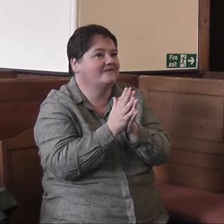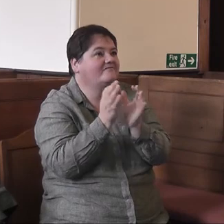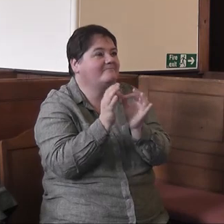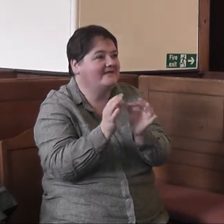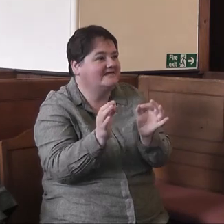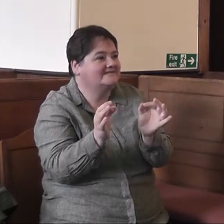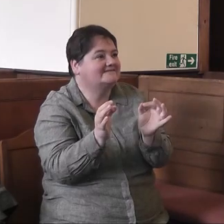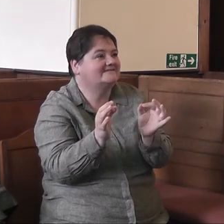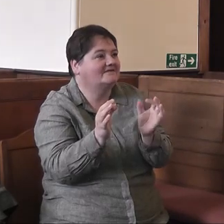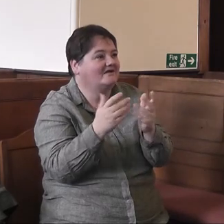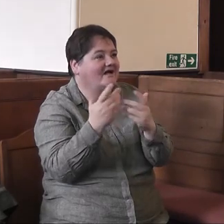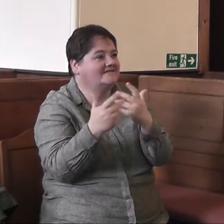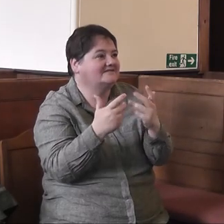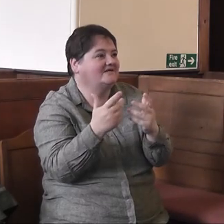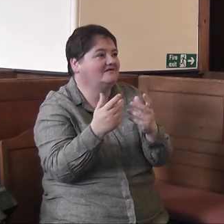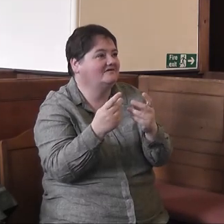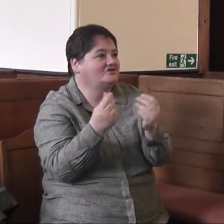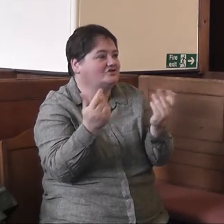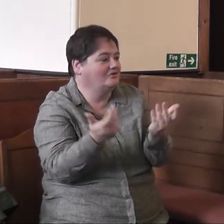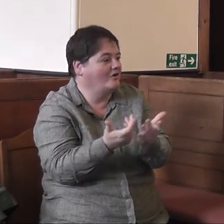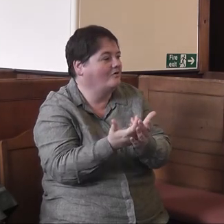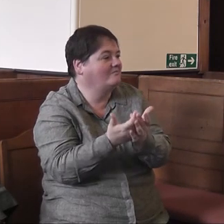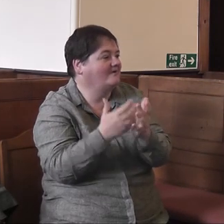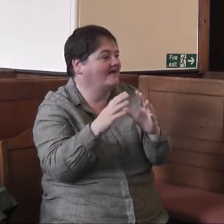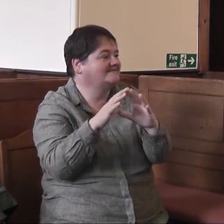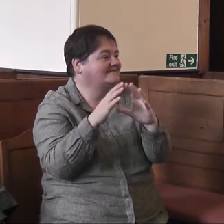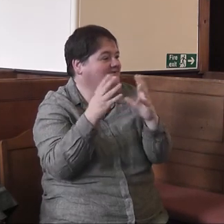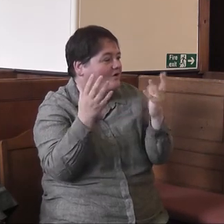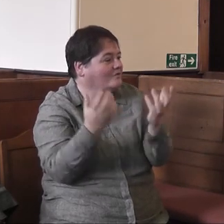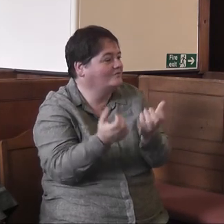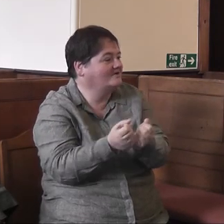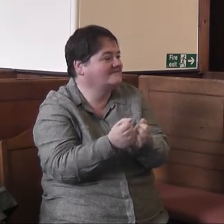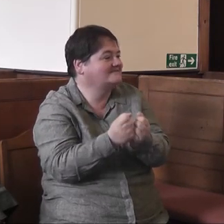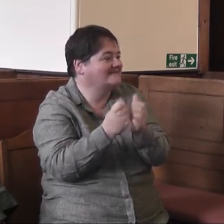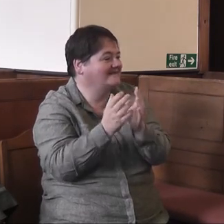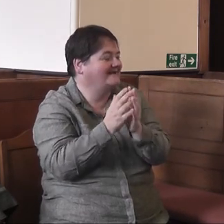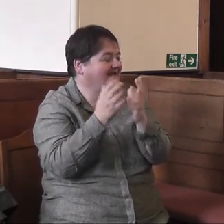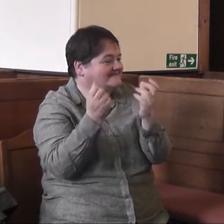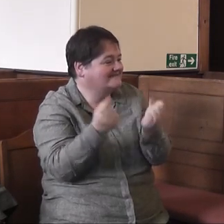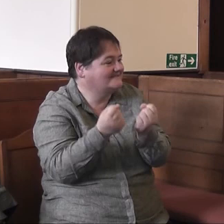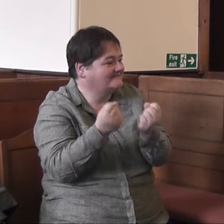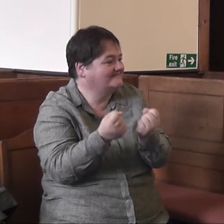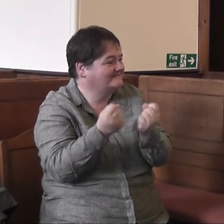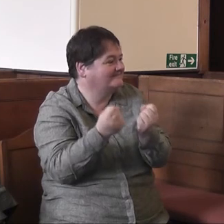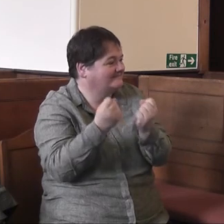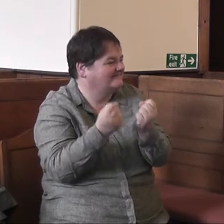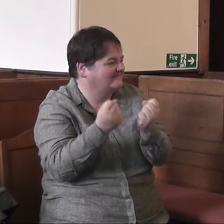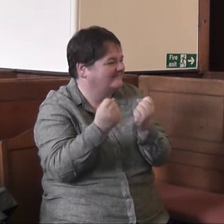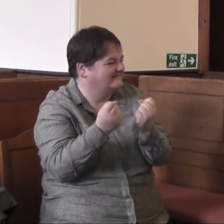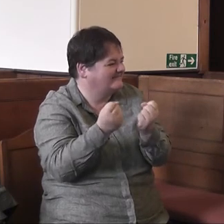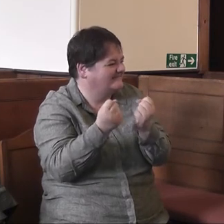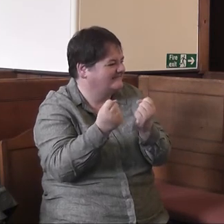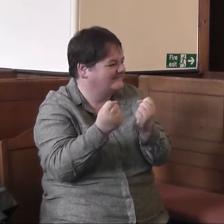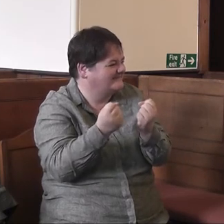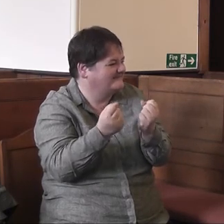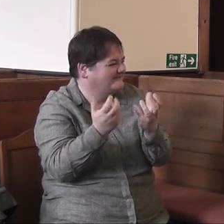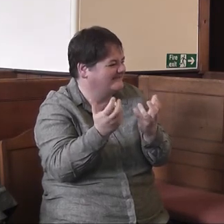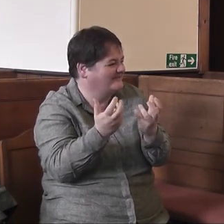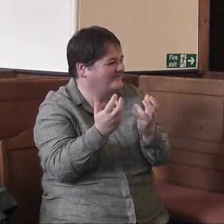of peace, as in shalom, as in wholeness, as in, do you know what I mean?